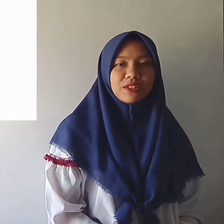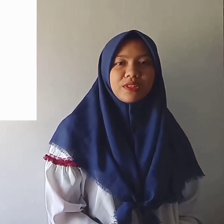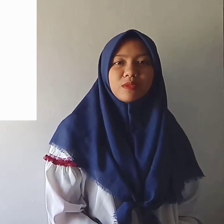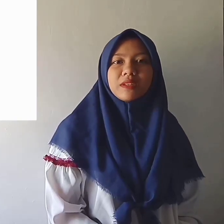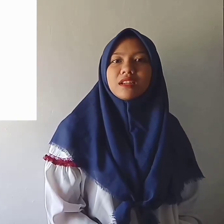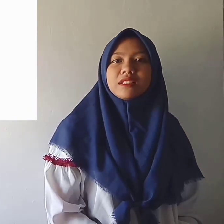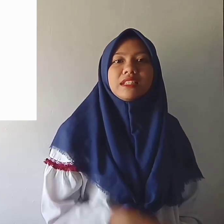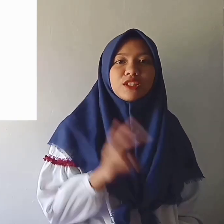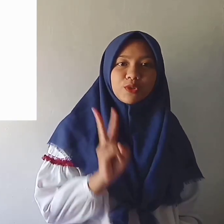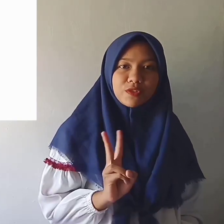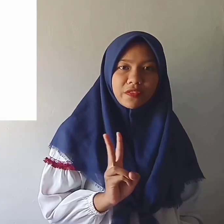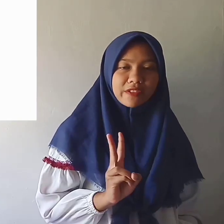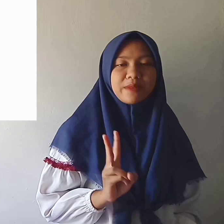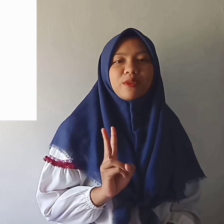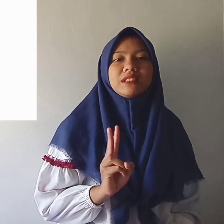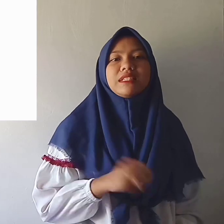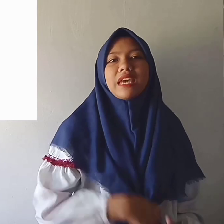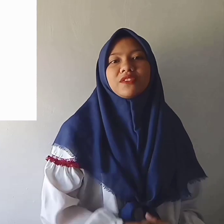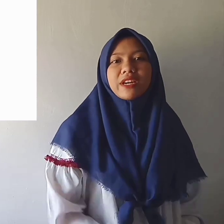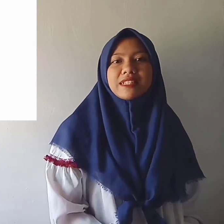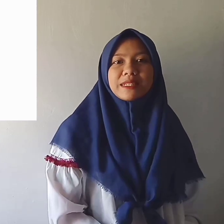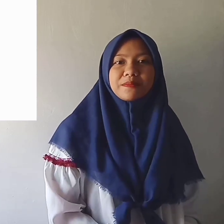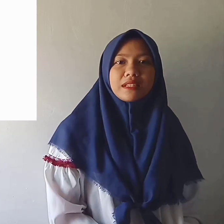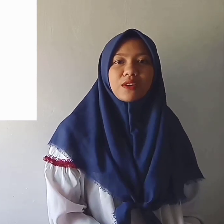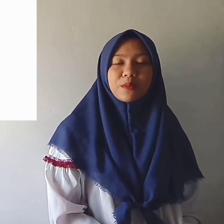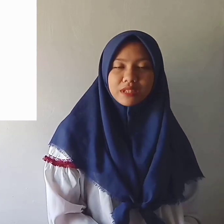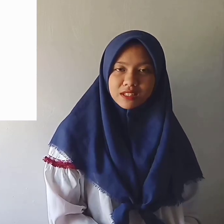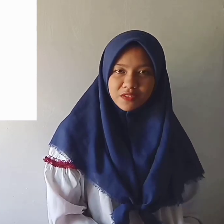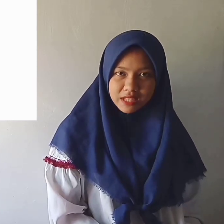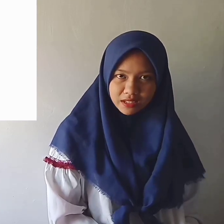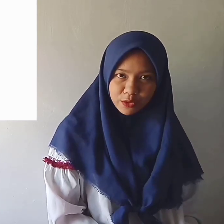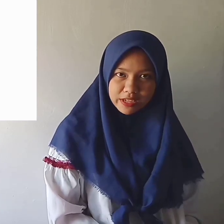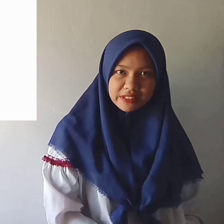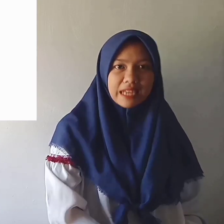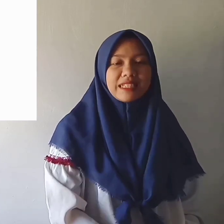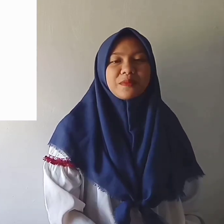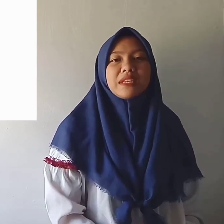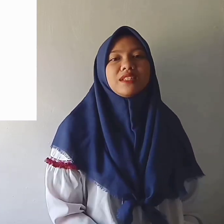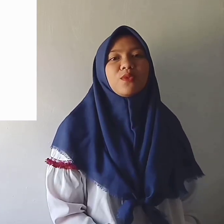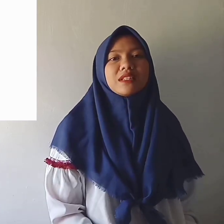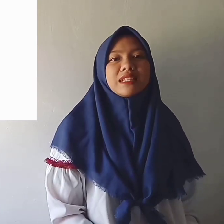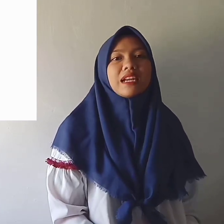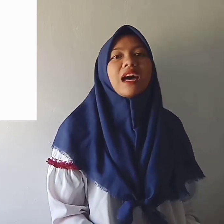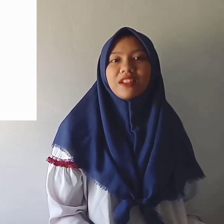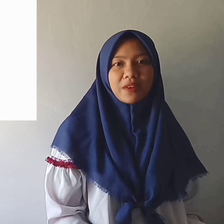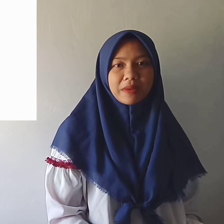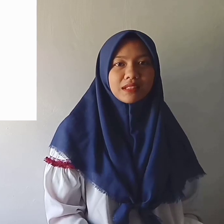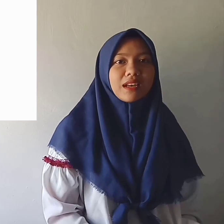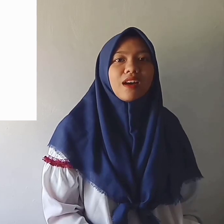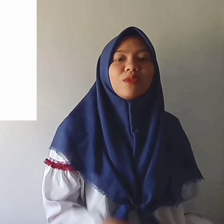Today we will be learning two very important yet very simple components of sign language, that is basic words and alphabet. What